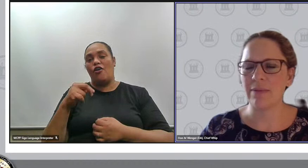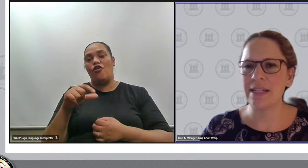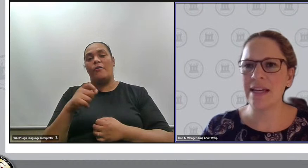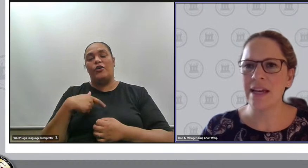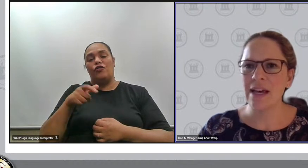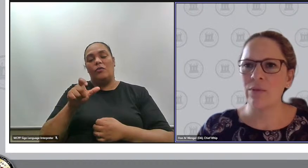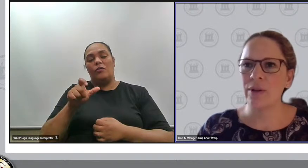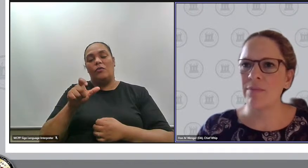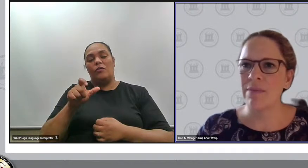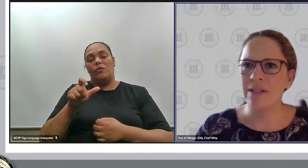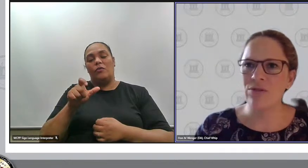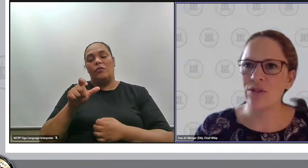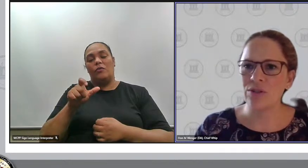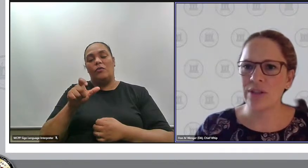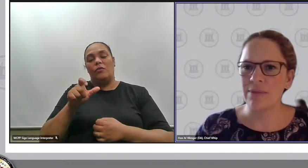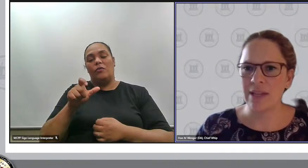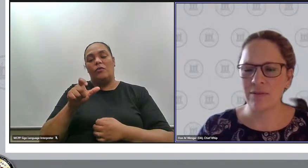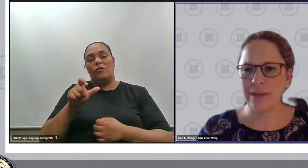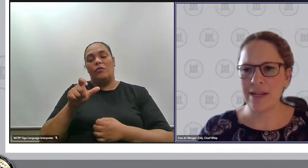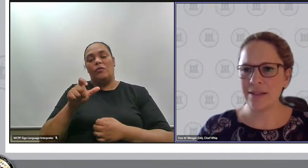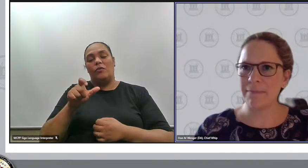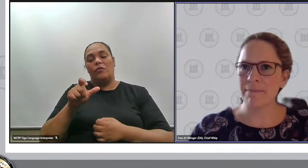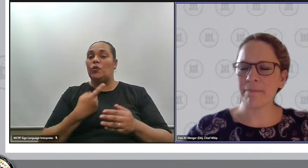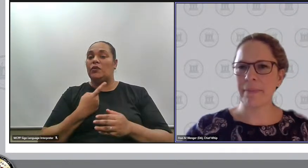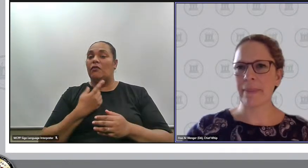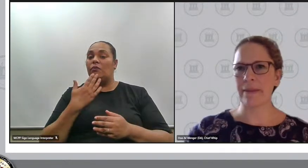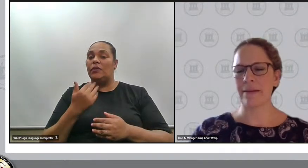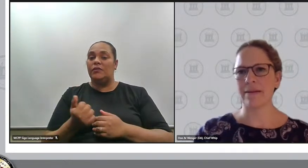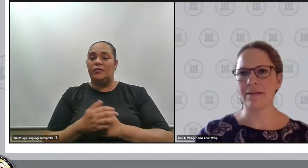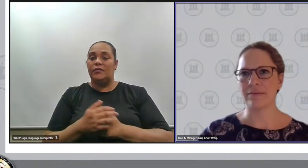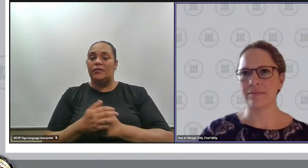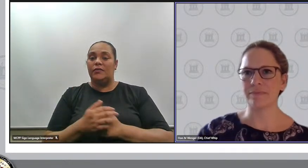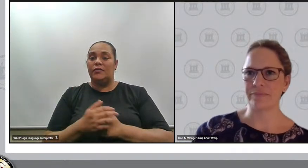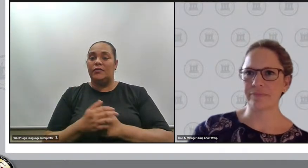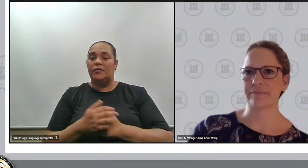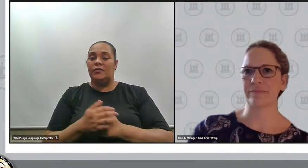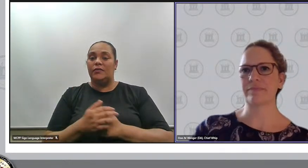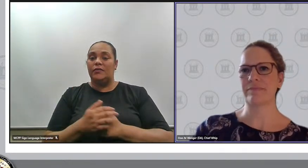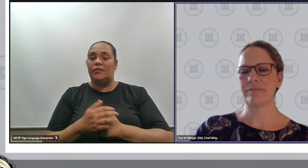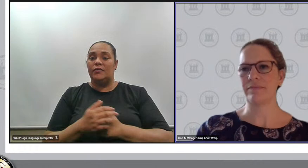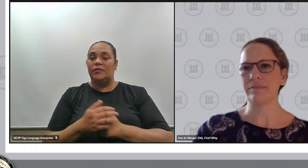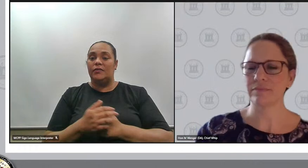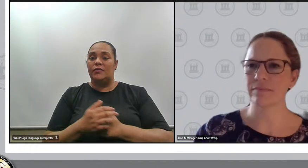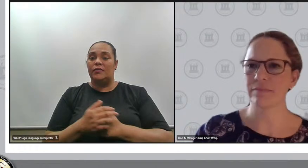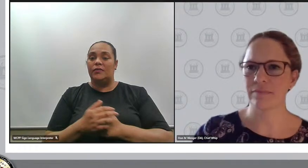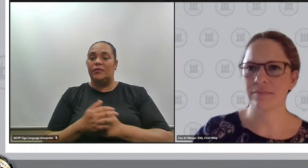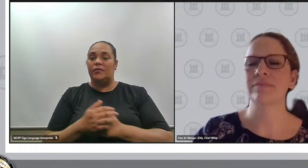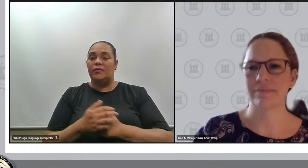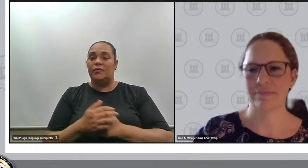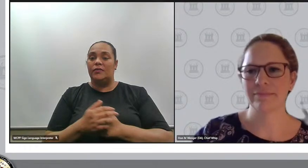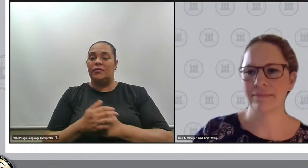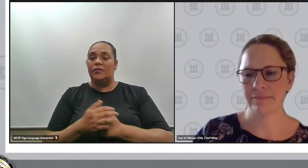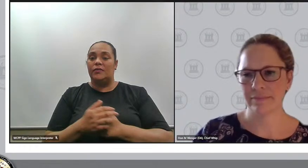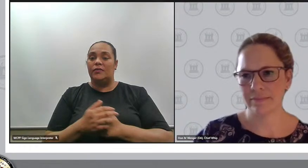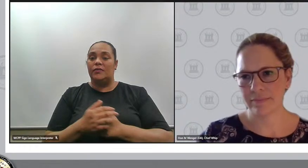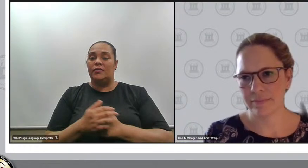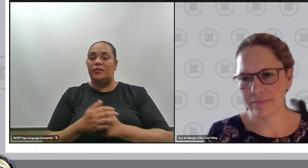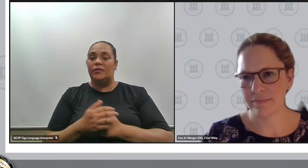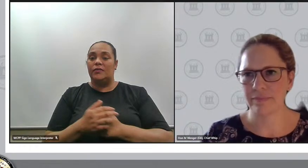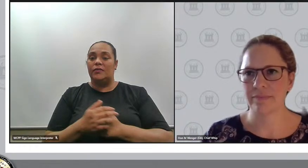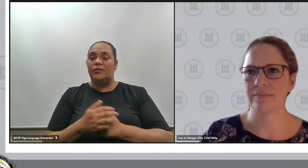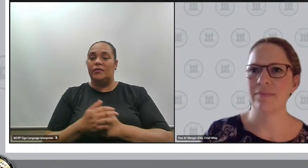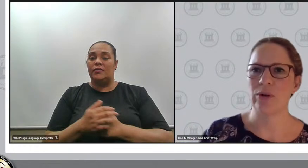Chairperson of the committee. Would the members introduce themselves, please? Good morning, Chairperson and colleagues. I'm Gillian Bosman, a member of the